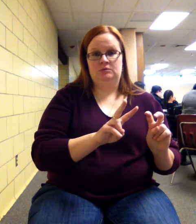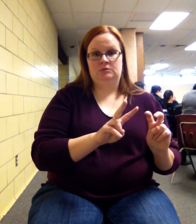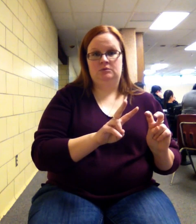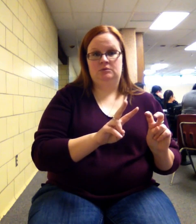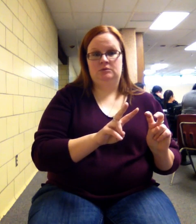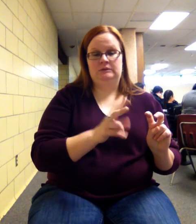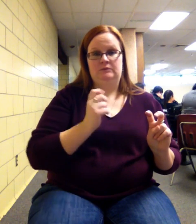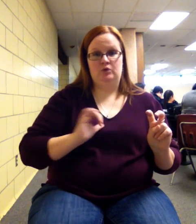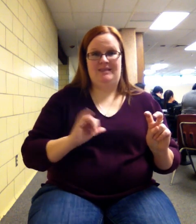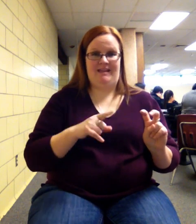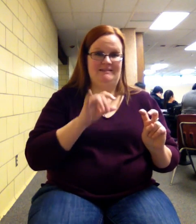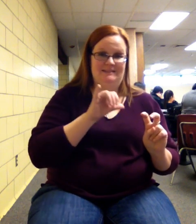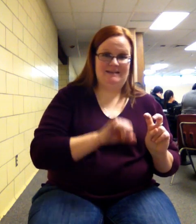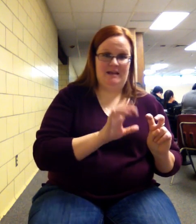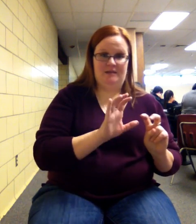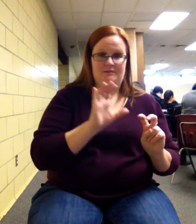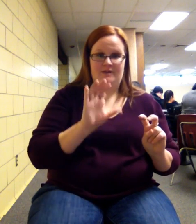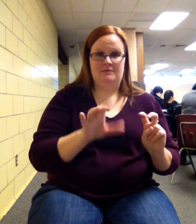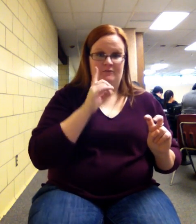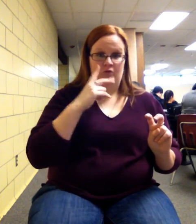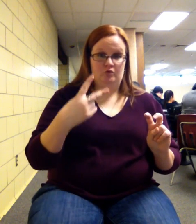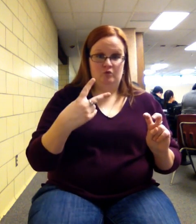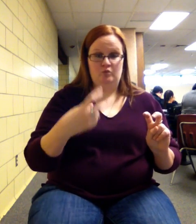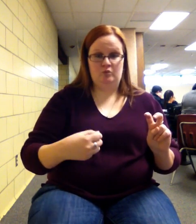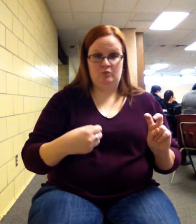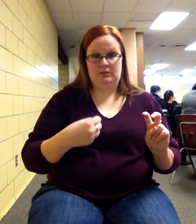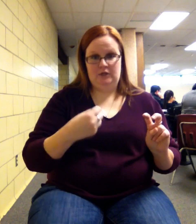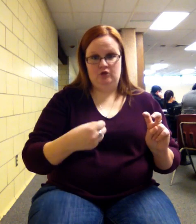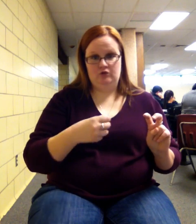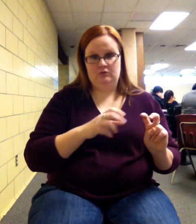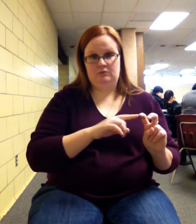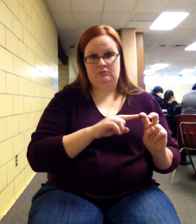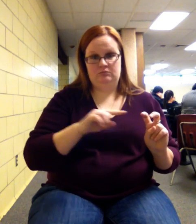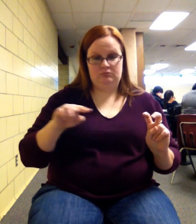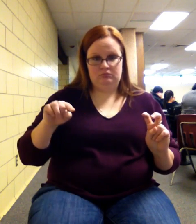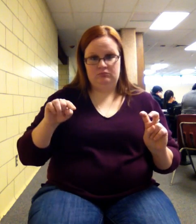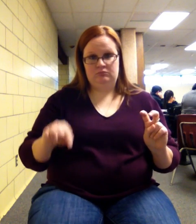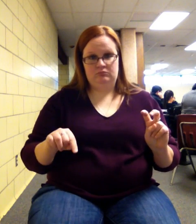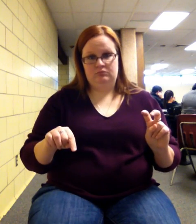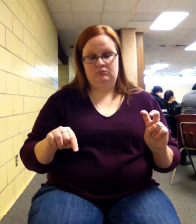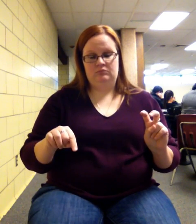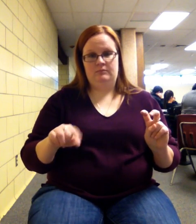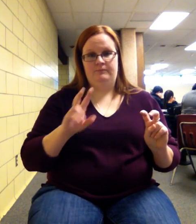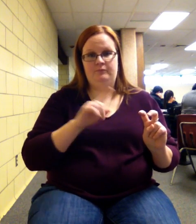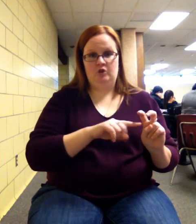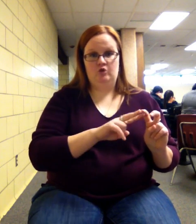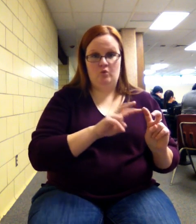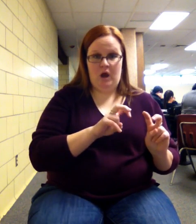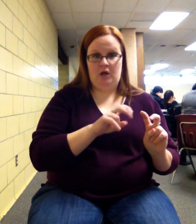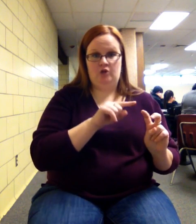pretend like it stays invested for the 2 periods, and this is the way they're presenting it. They're pretending like that 200, and they're on the page